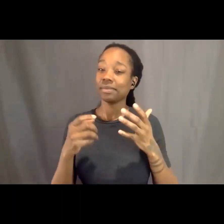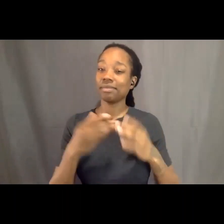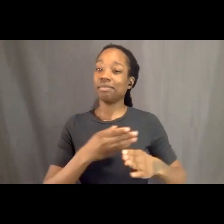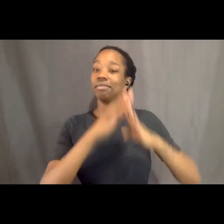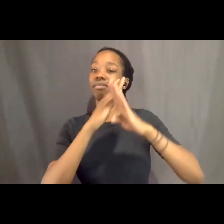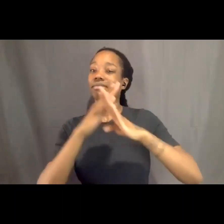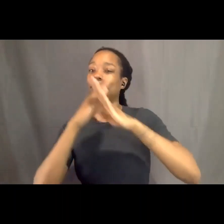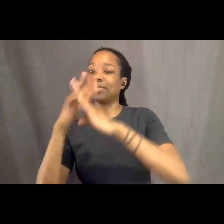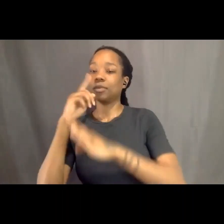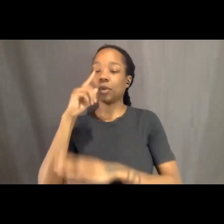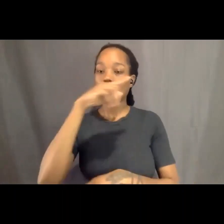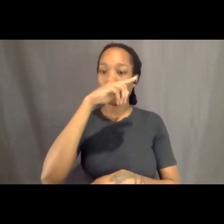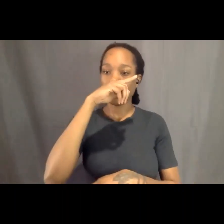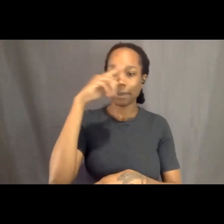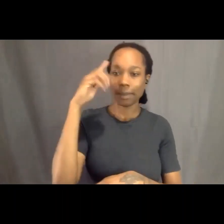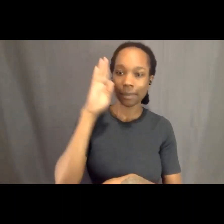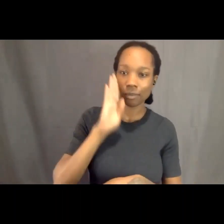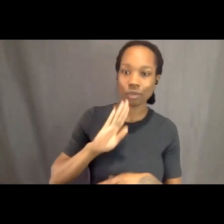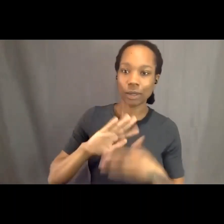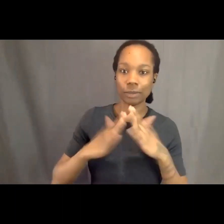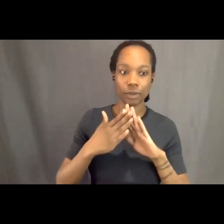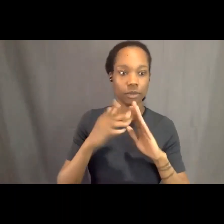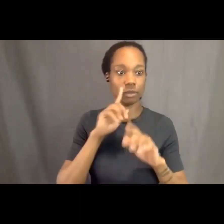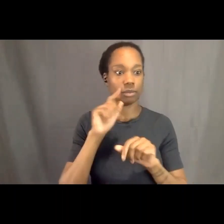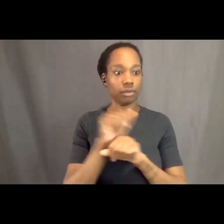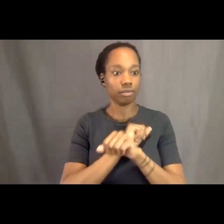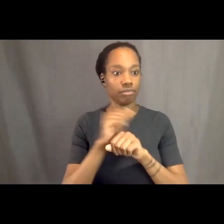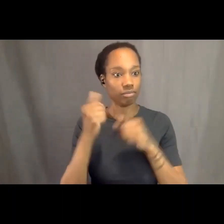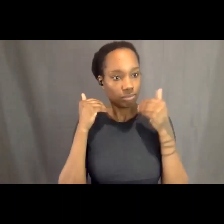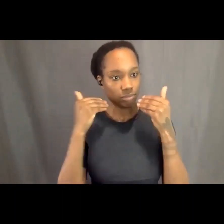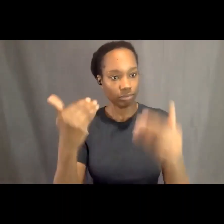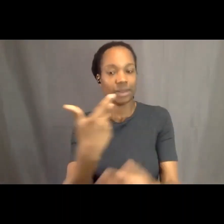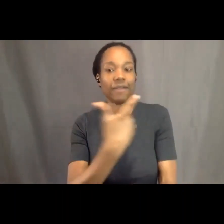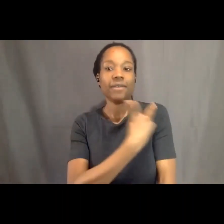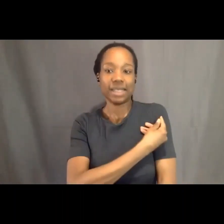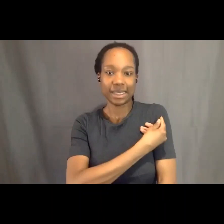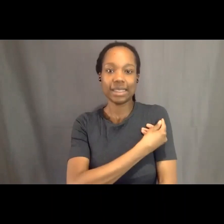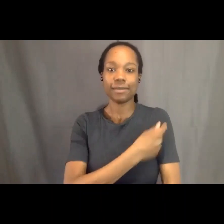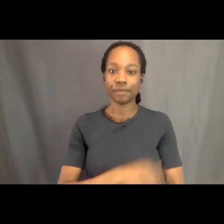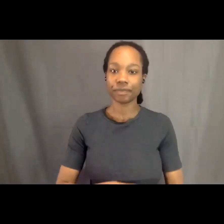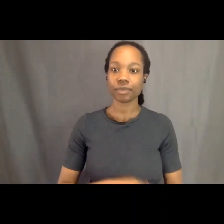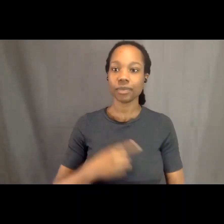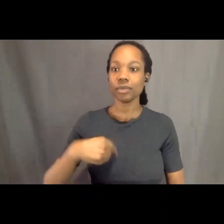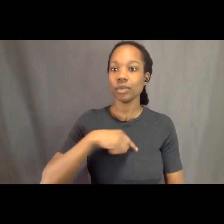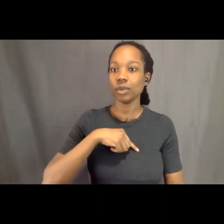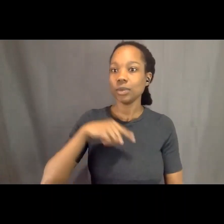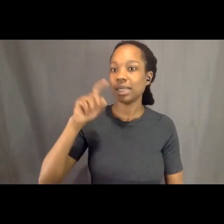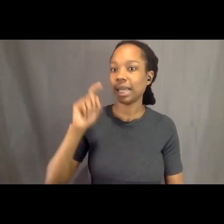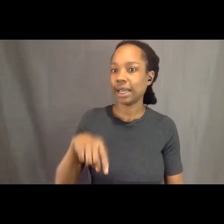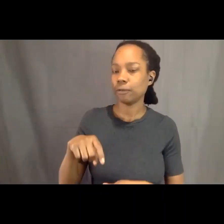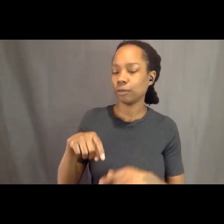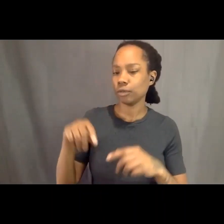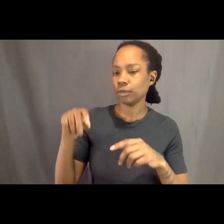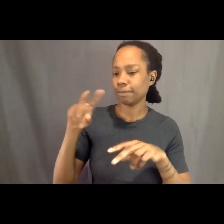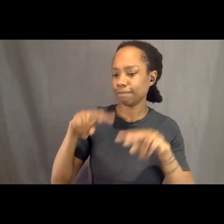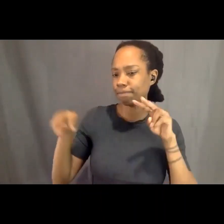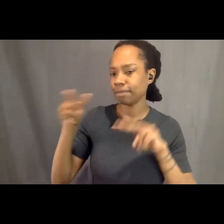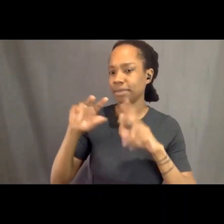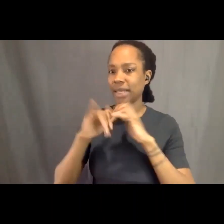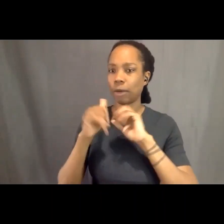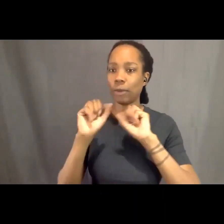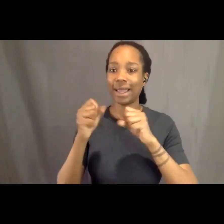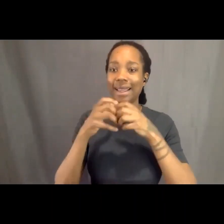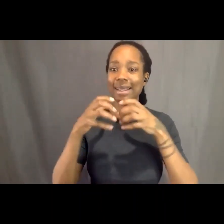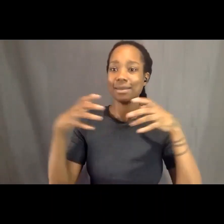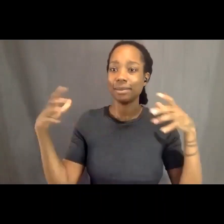communities from actually getting to vaccines. And so we have to look at efforts to expand access to the vaccine. One of the task